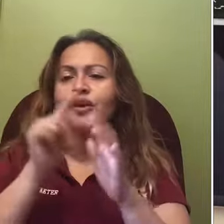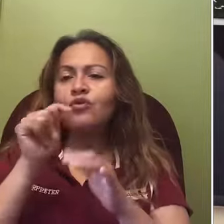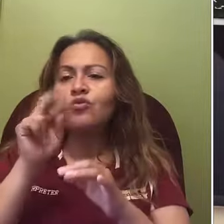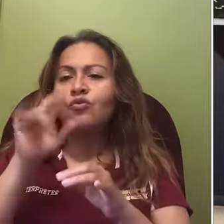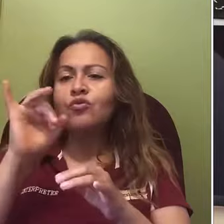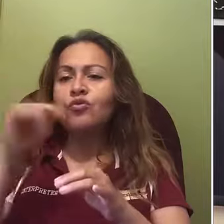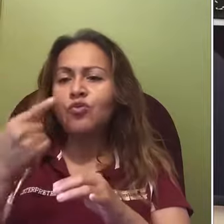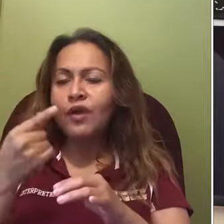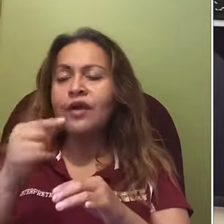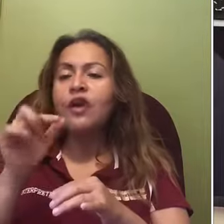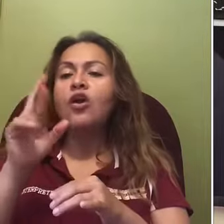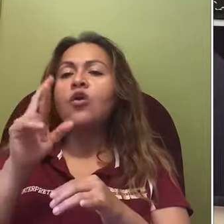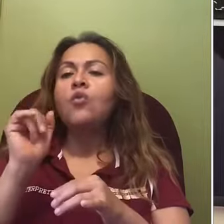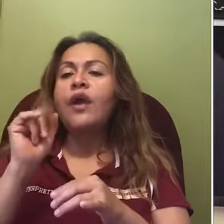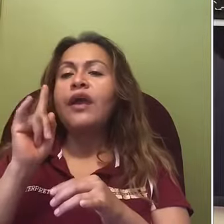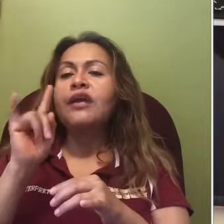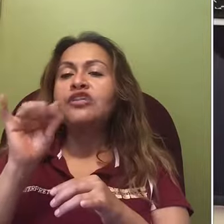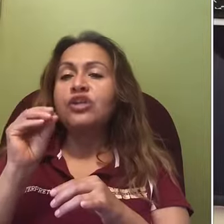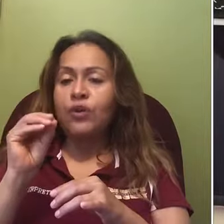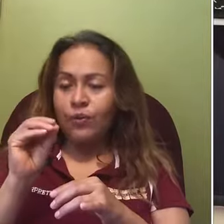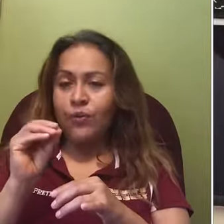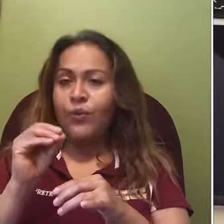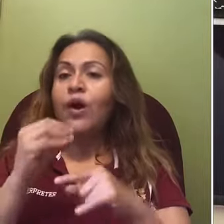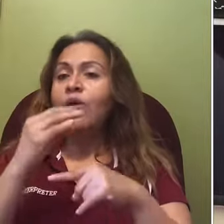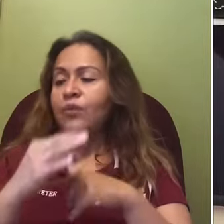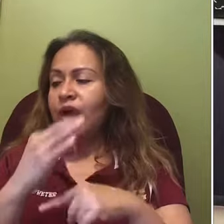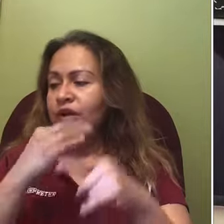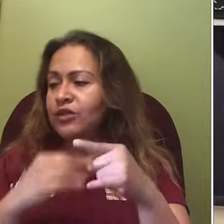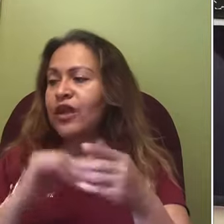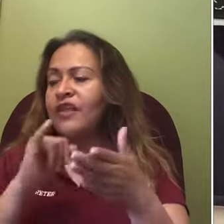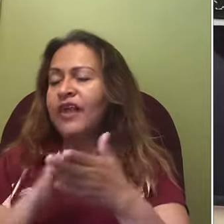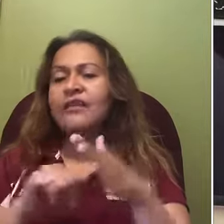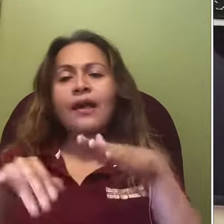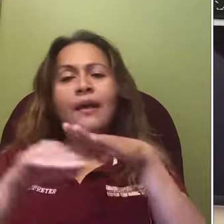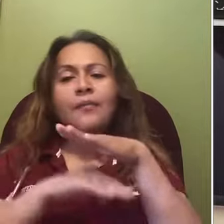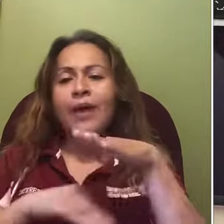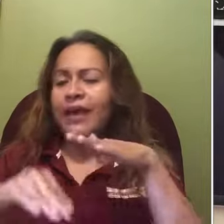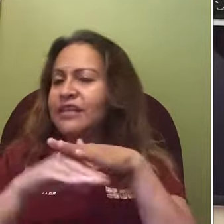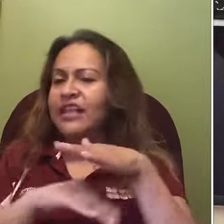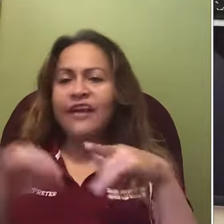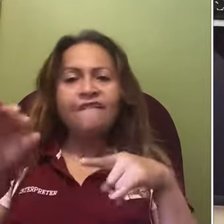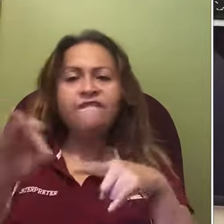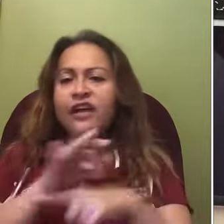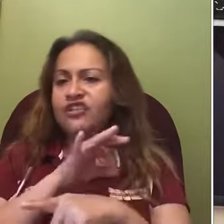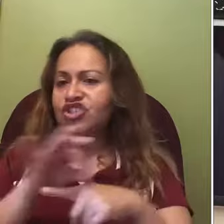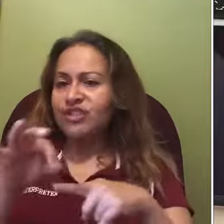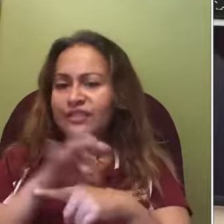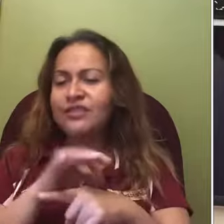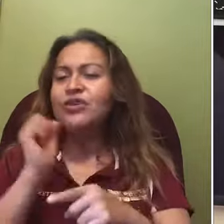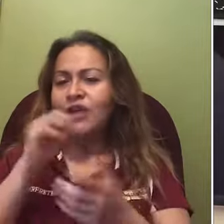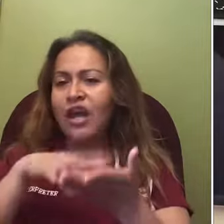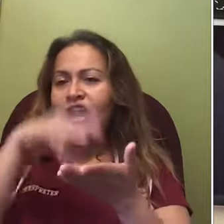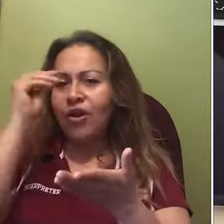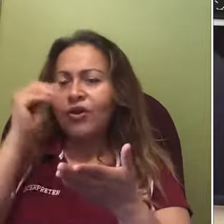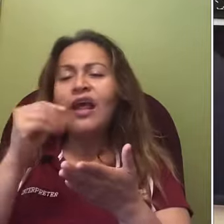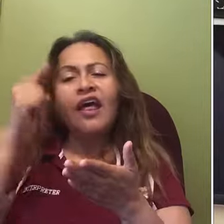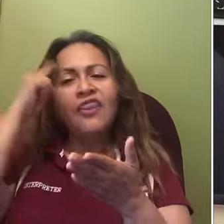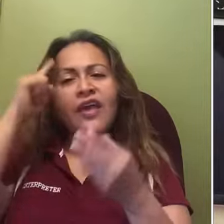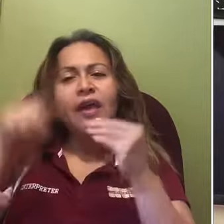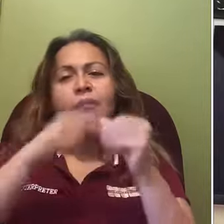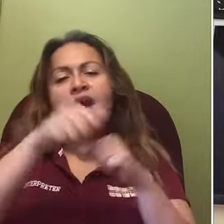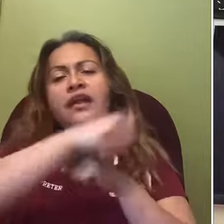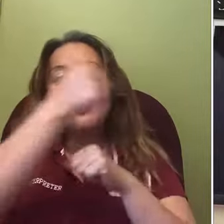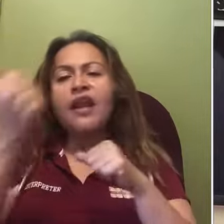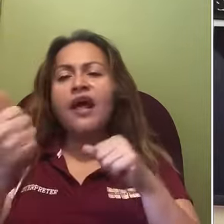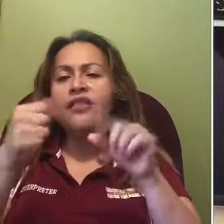all be derived from these 3 basic trig functions. Now, let's think about another angle in this triangle,